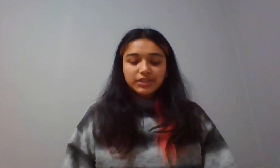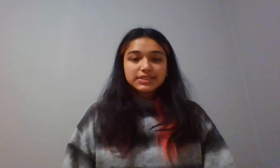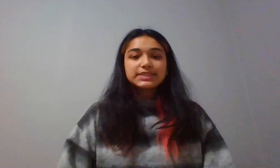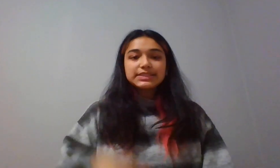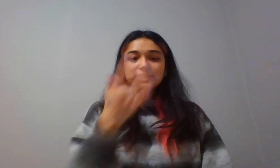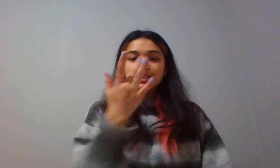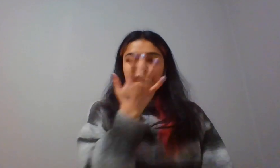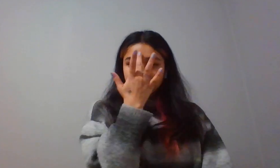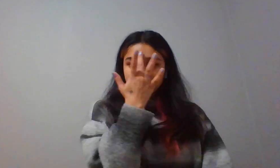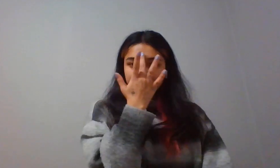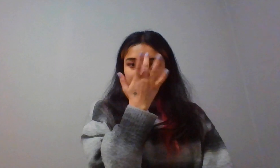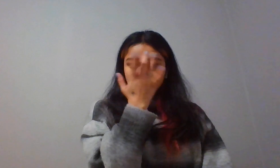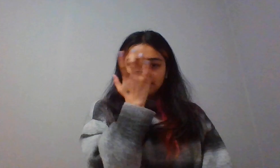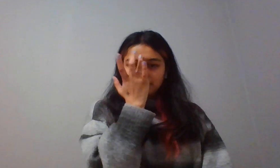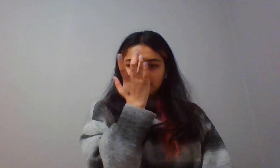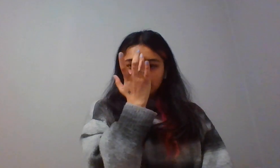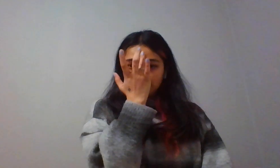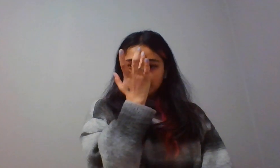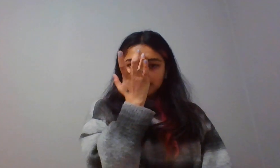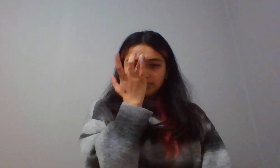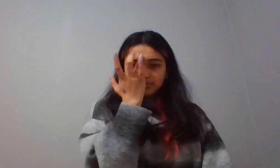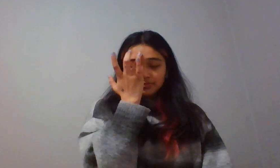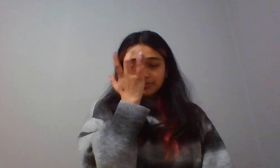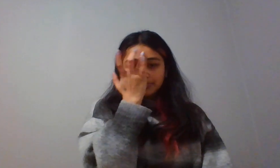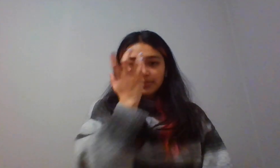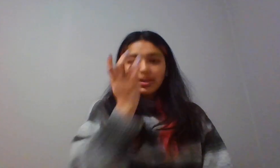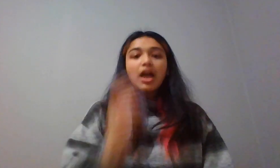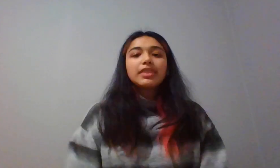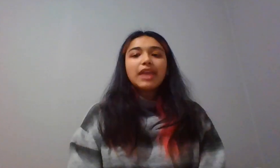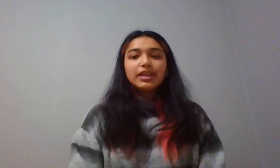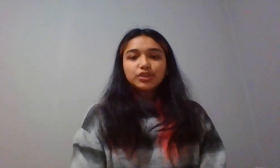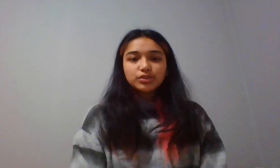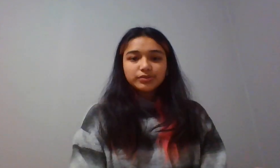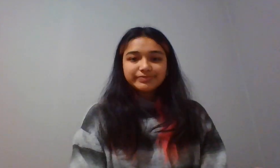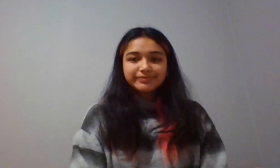word is India. Thank you.